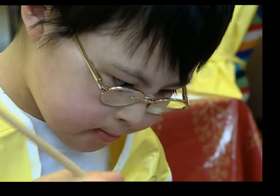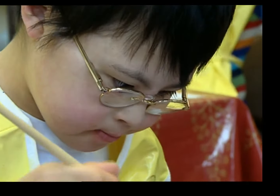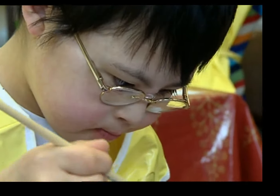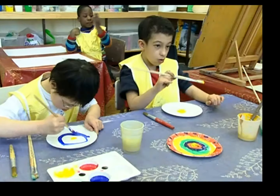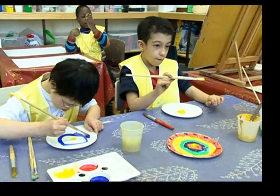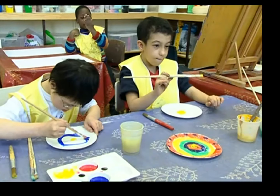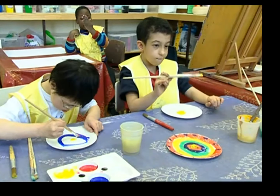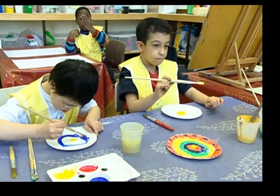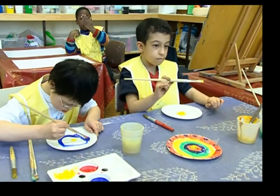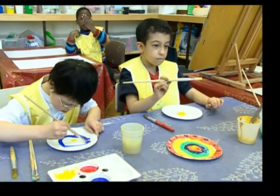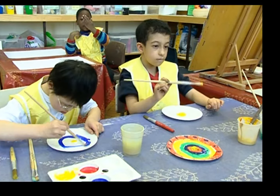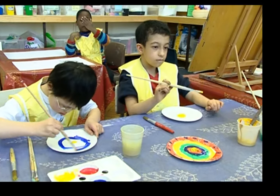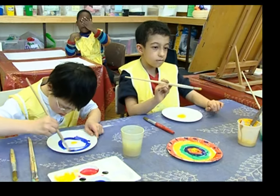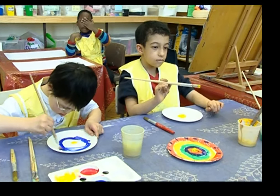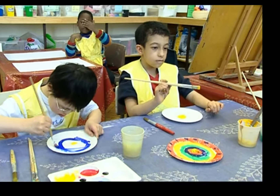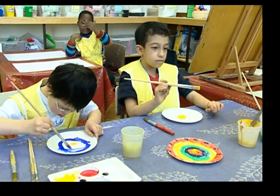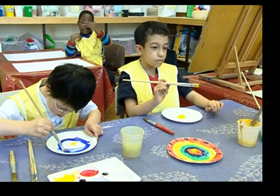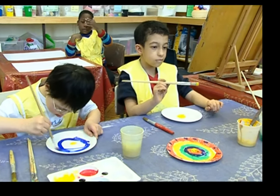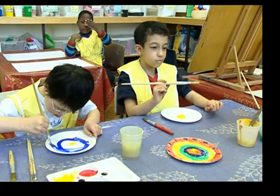Jonathan and Amir are painting paper plates.